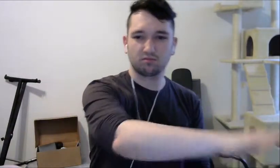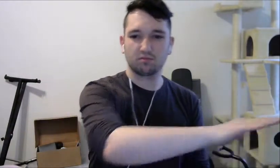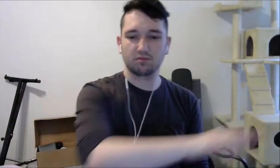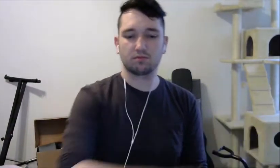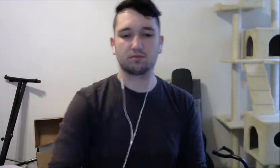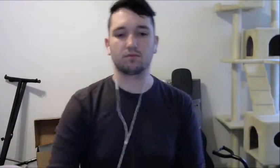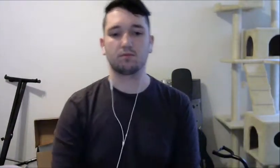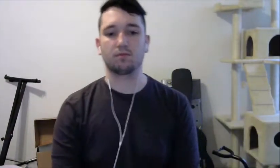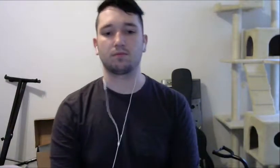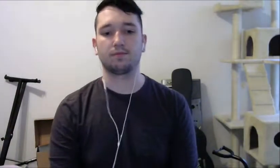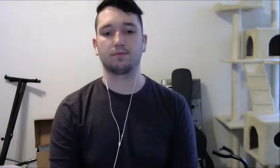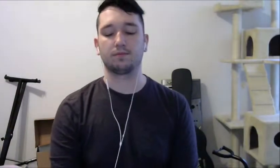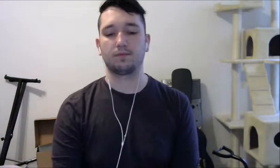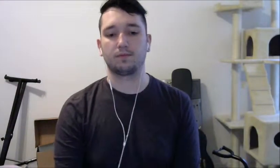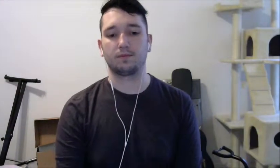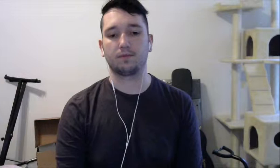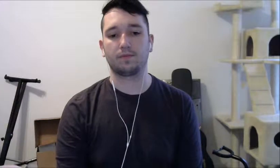that made such a move possible.